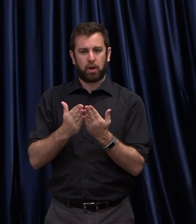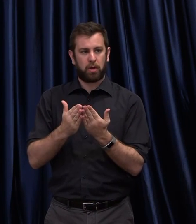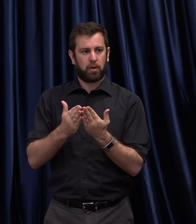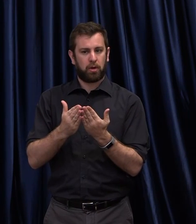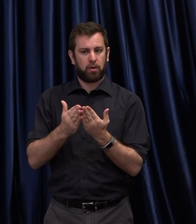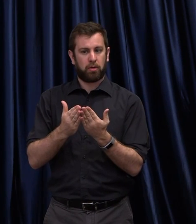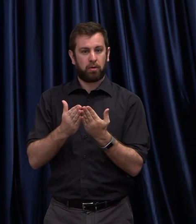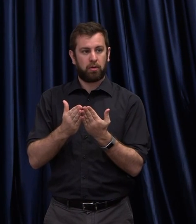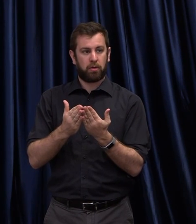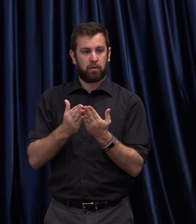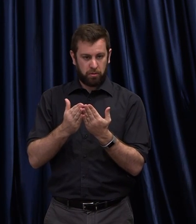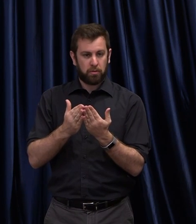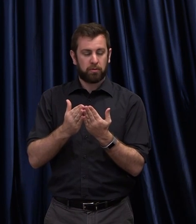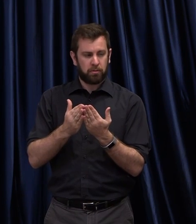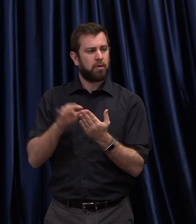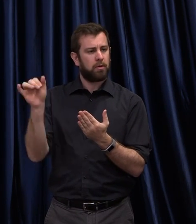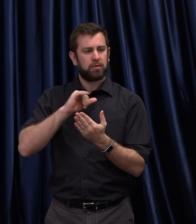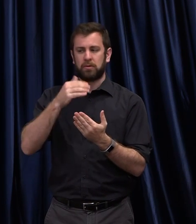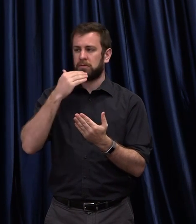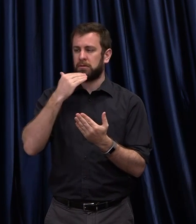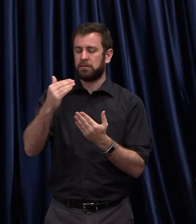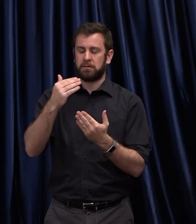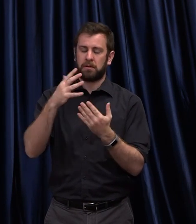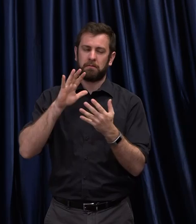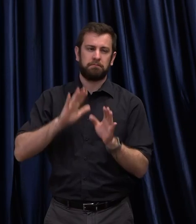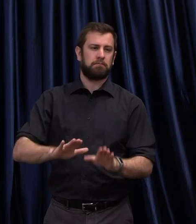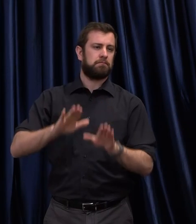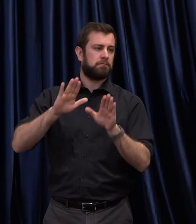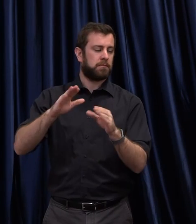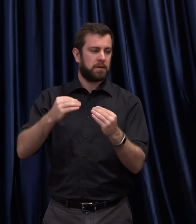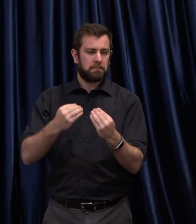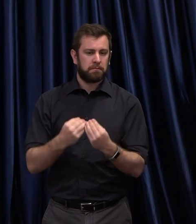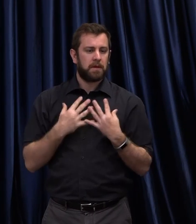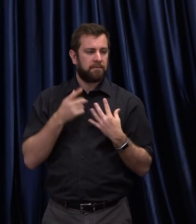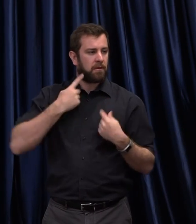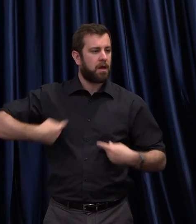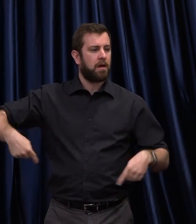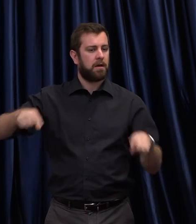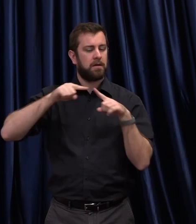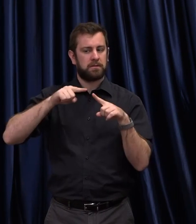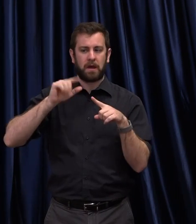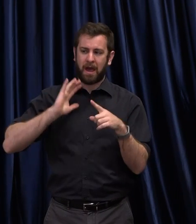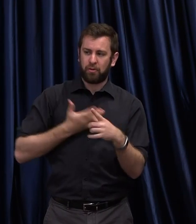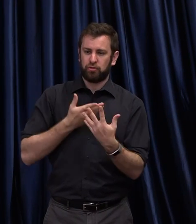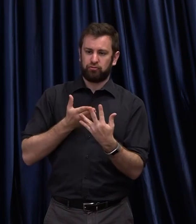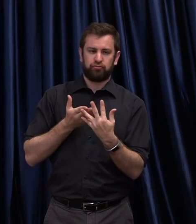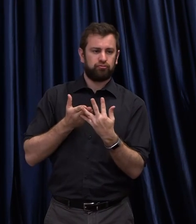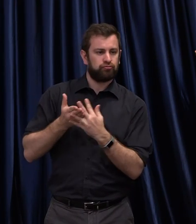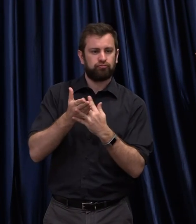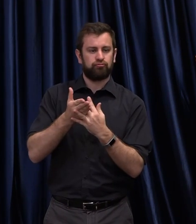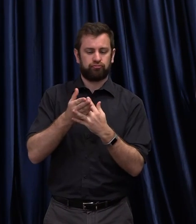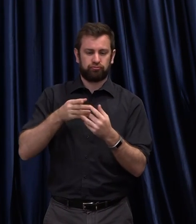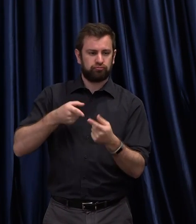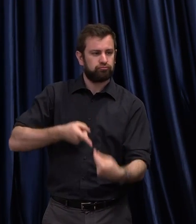is a great blessing in the struggle that we face as human beings. Because there is